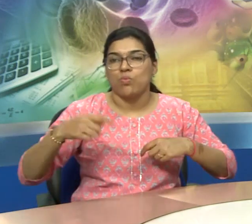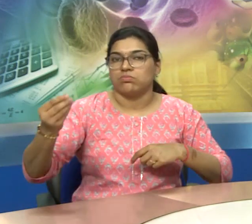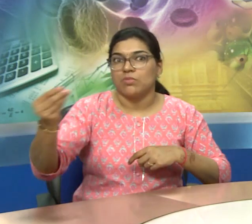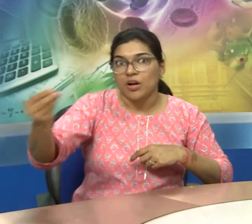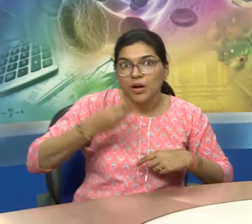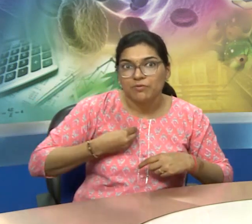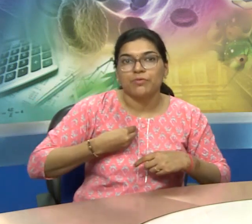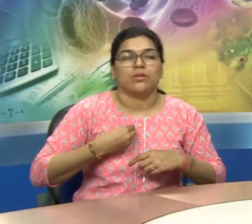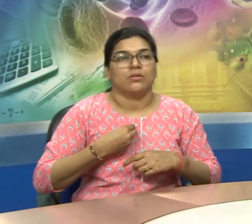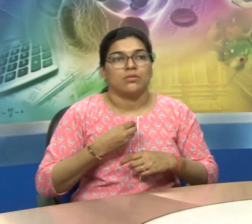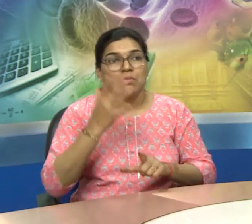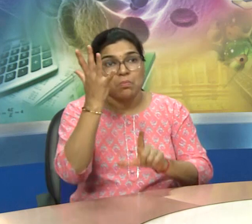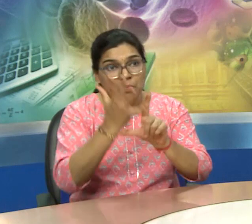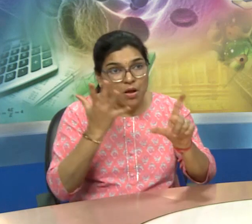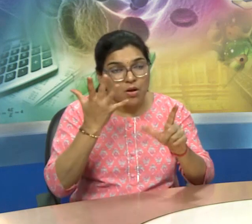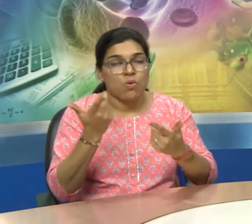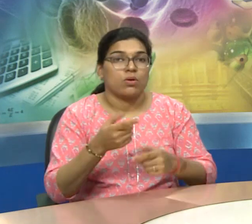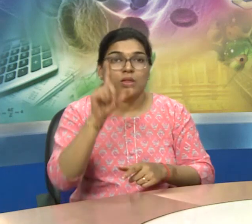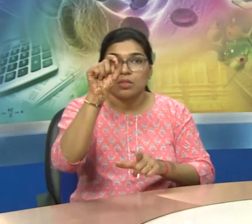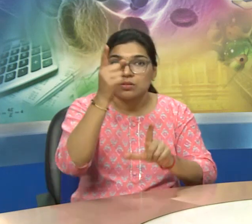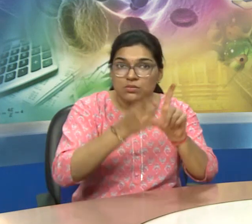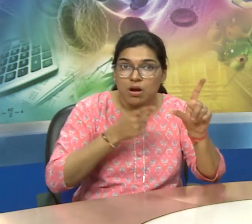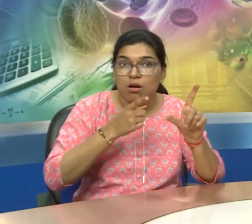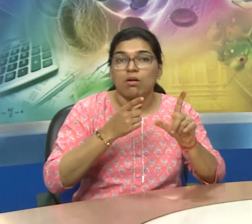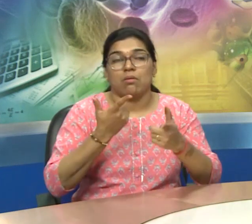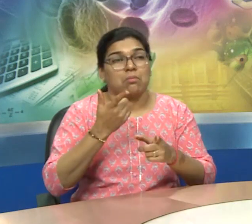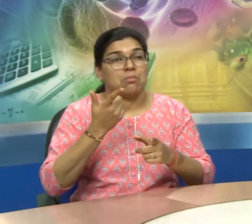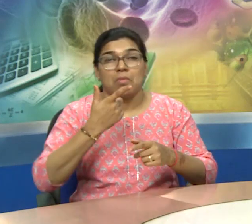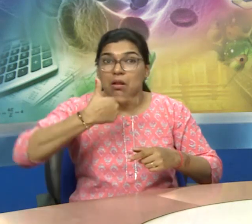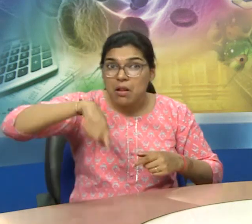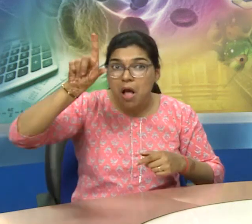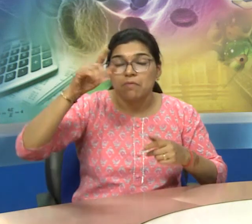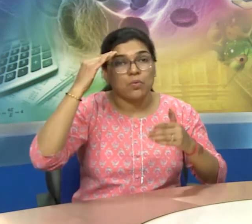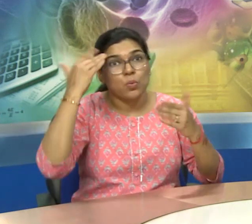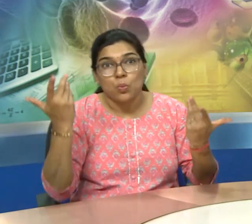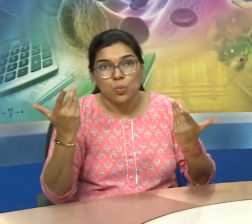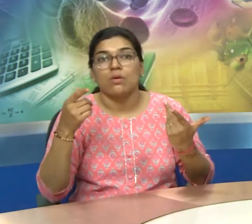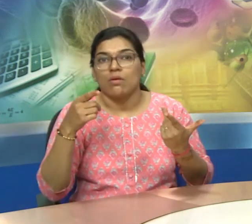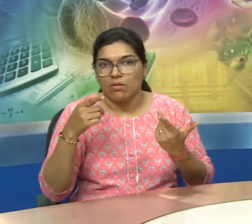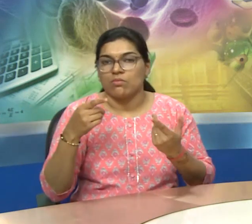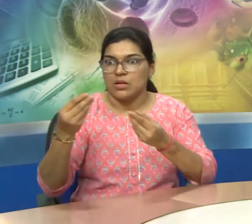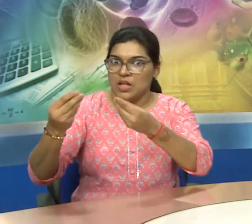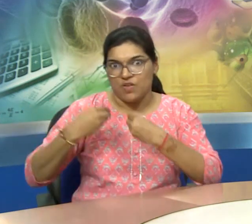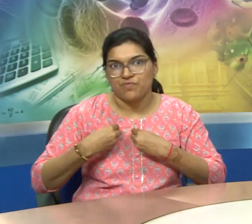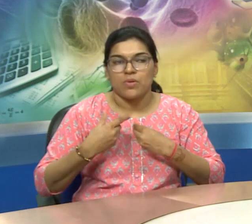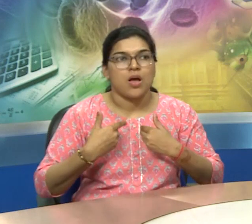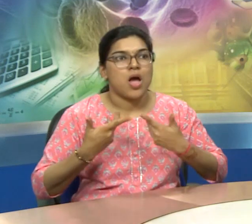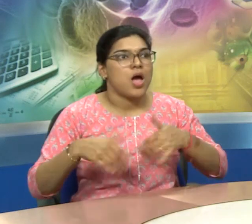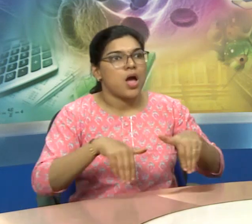So the people who are in prison, because we know that in prison sometimes people who are